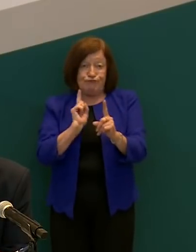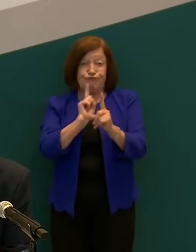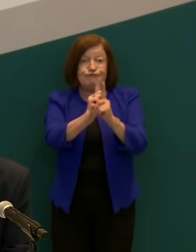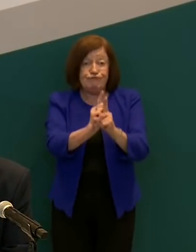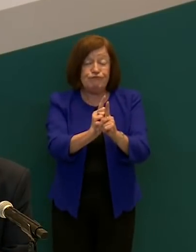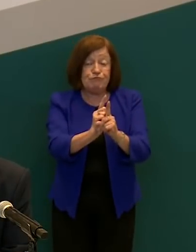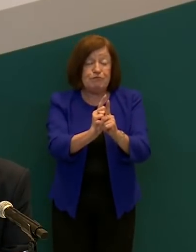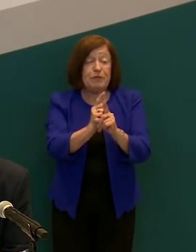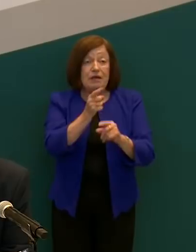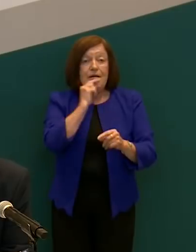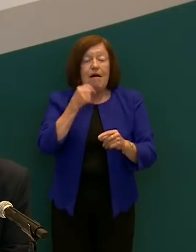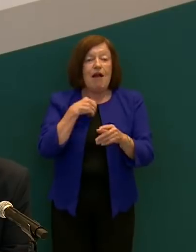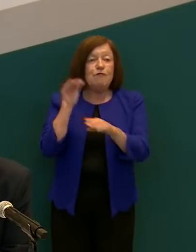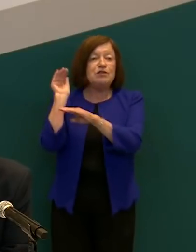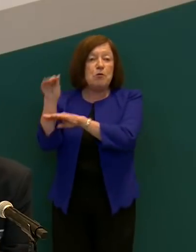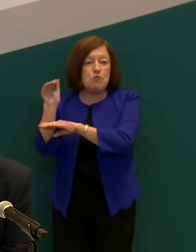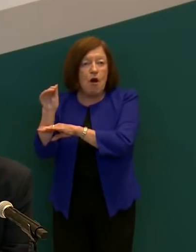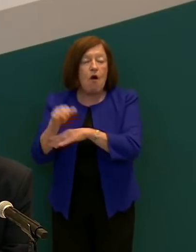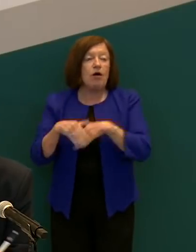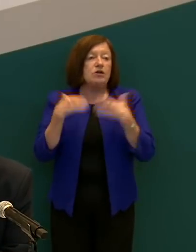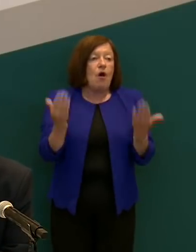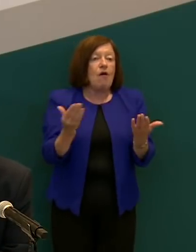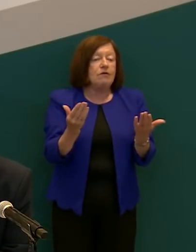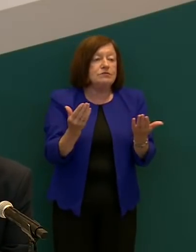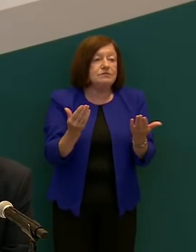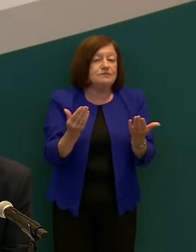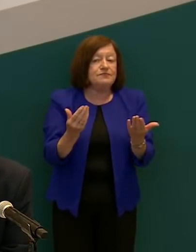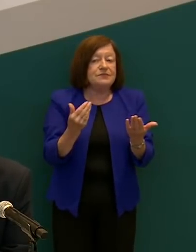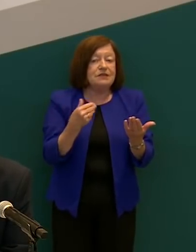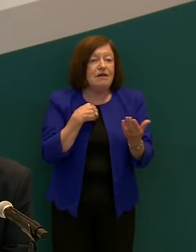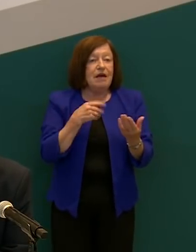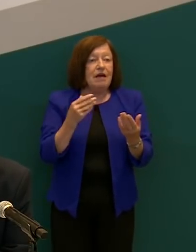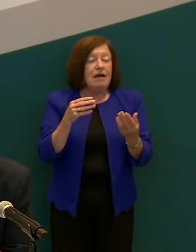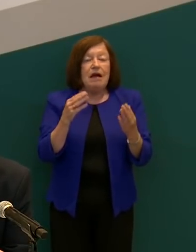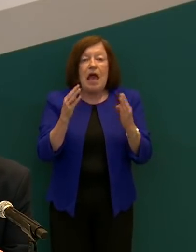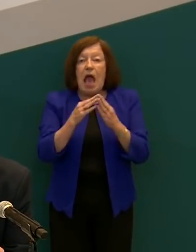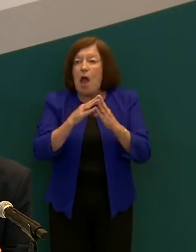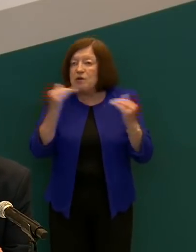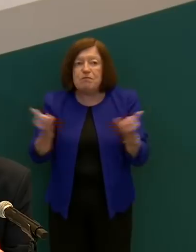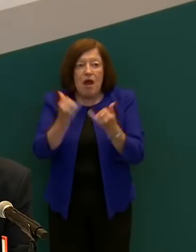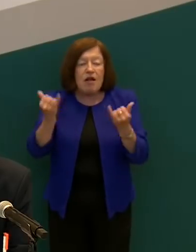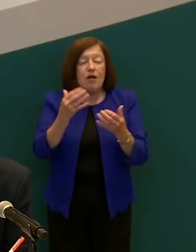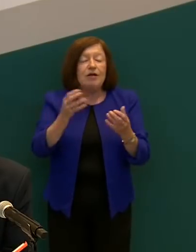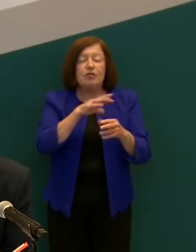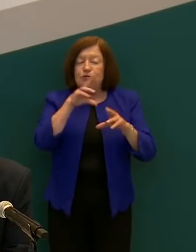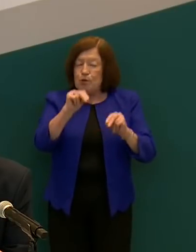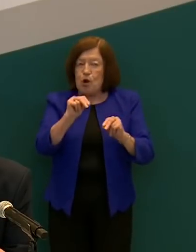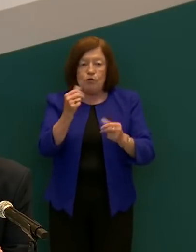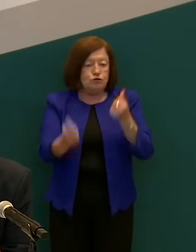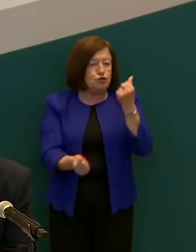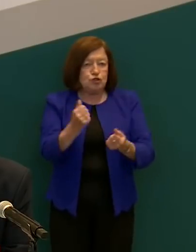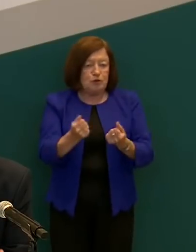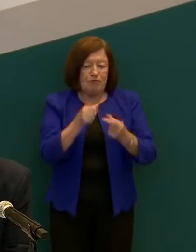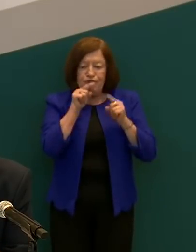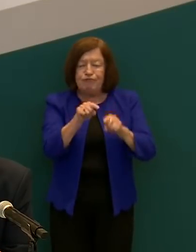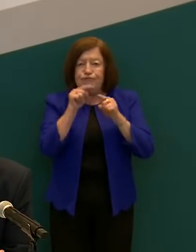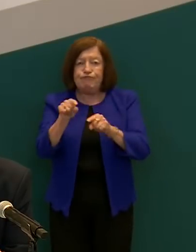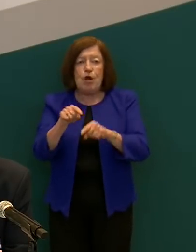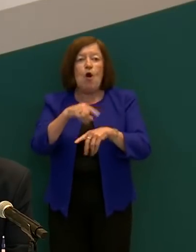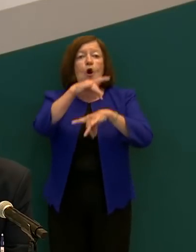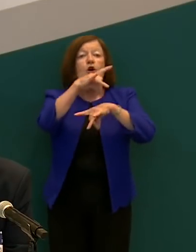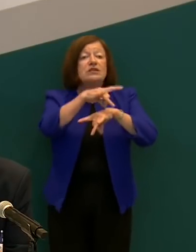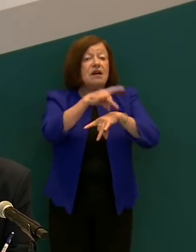they've been abroad or they've been, at a house party or whatever, there will not be judgment. Our